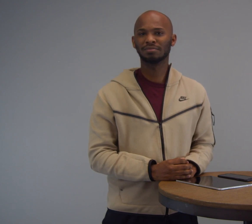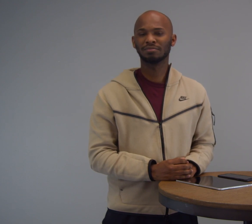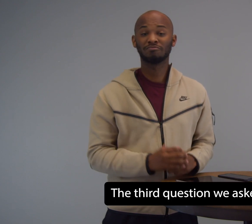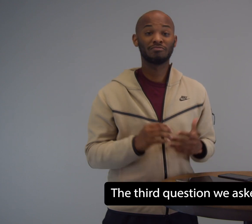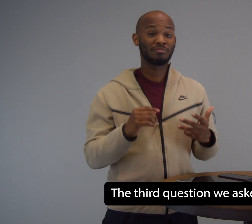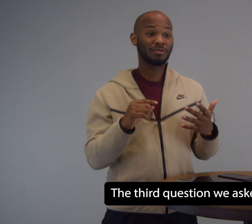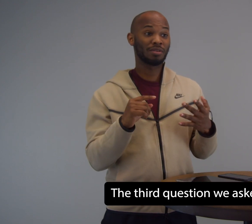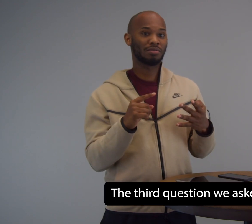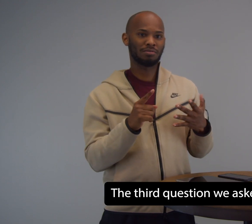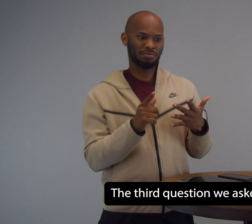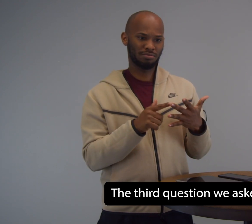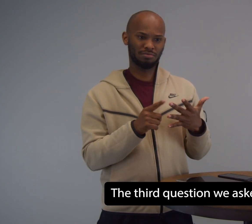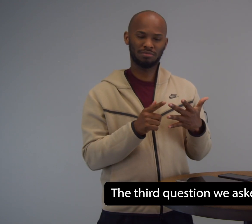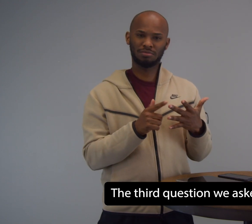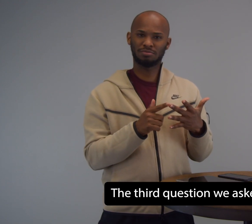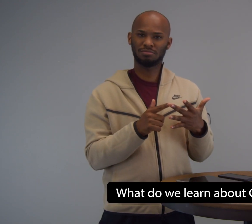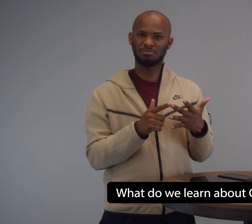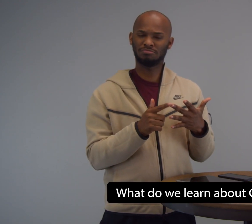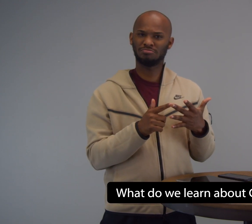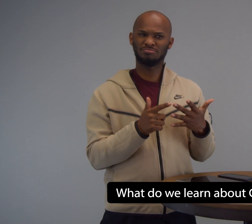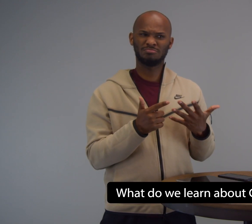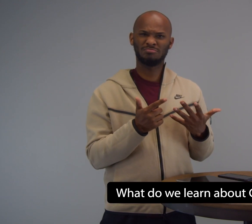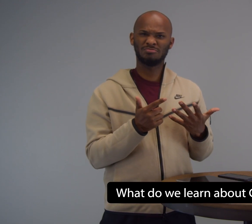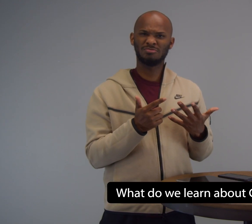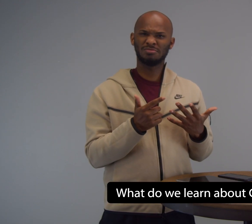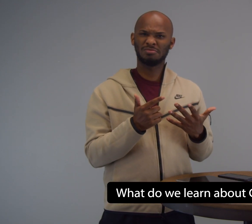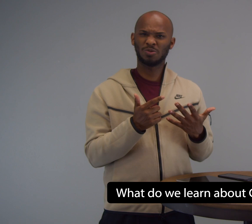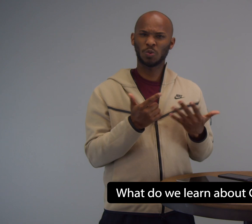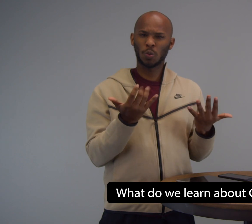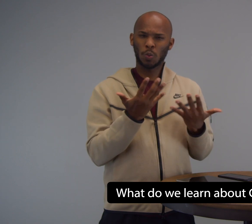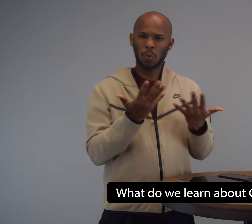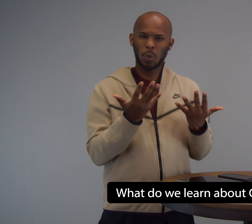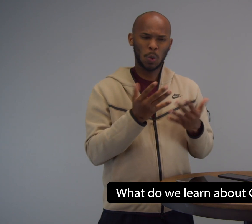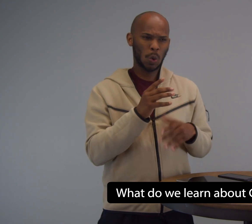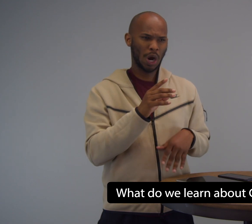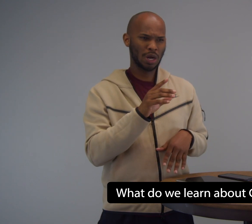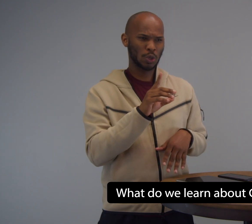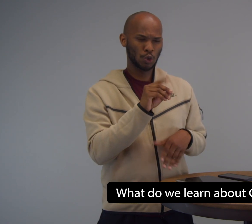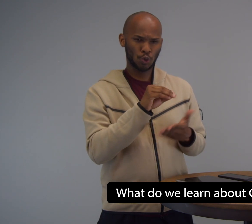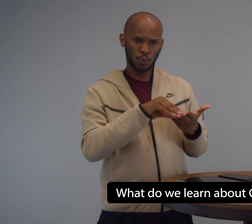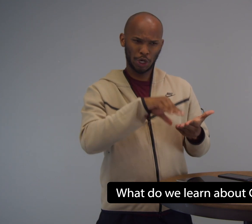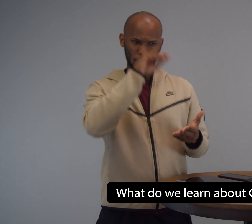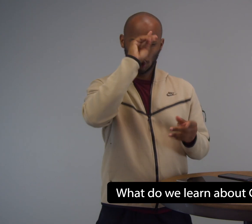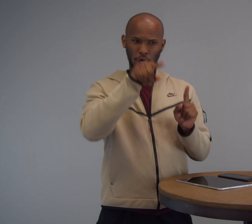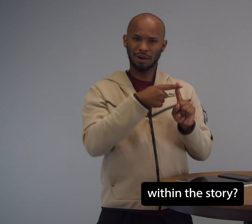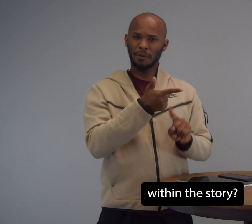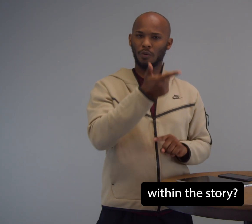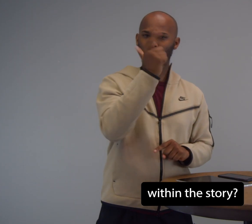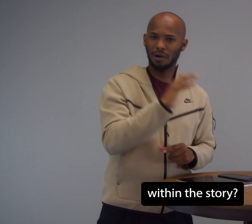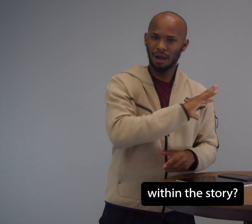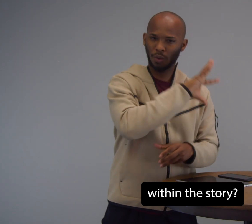The third question we ask is, what do we learn about God within the story?